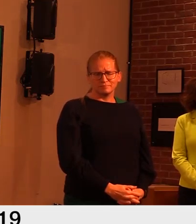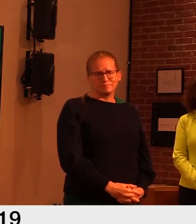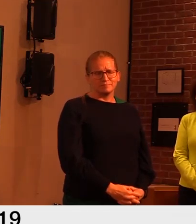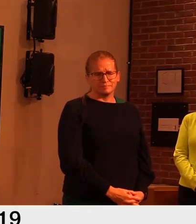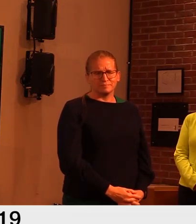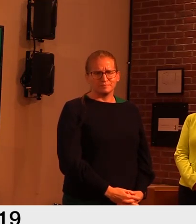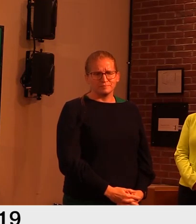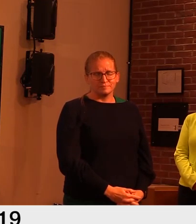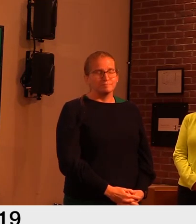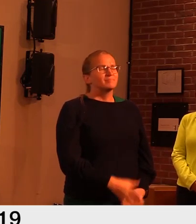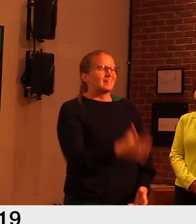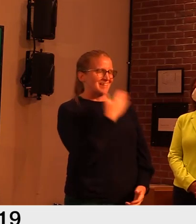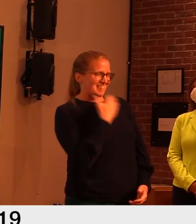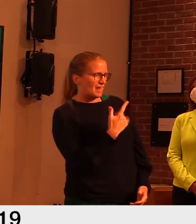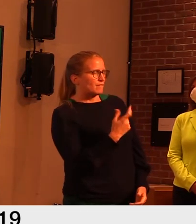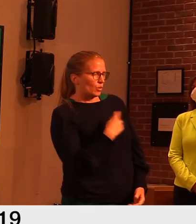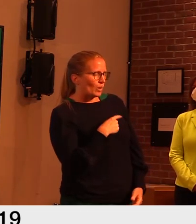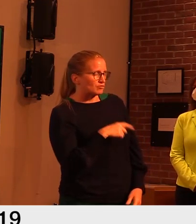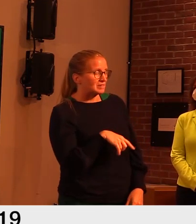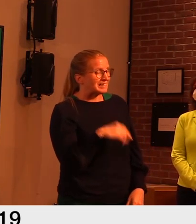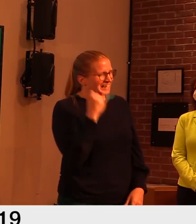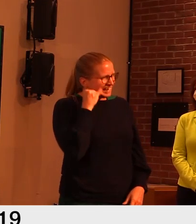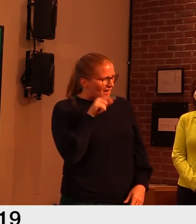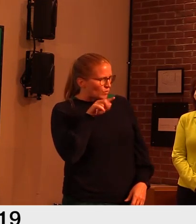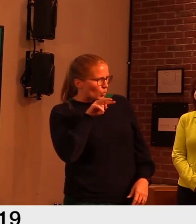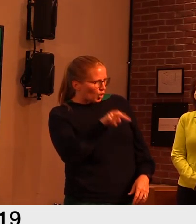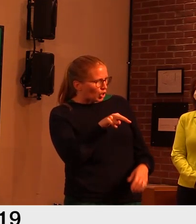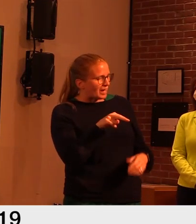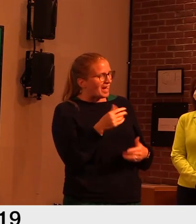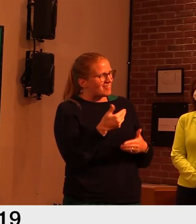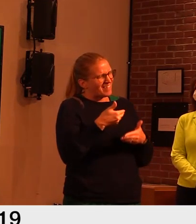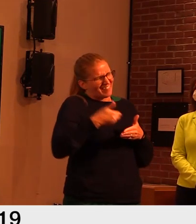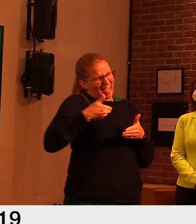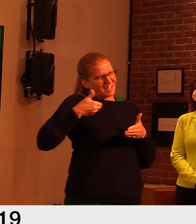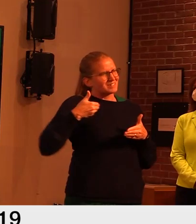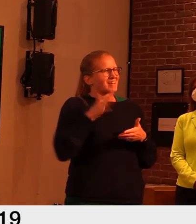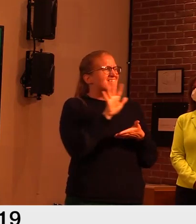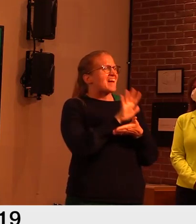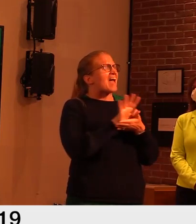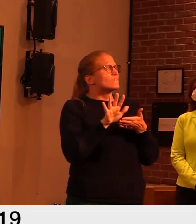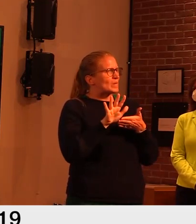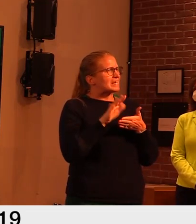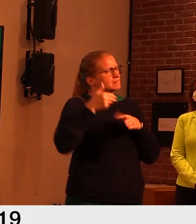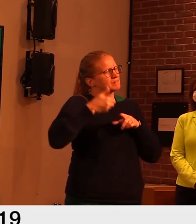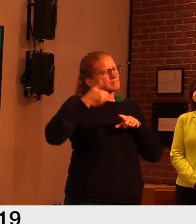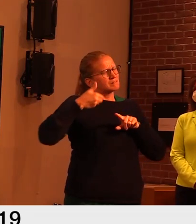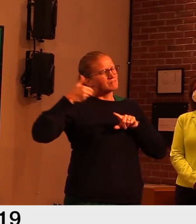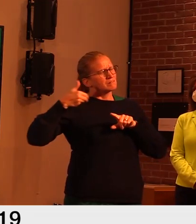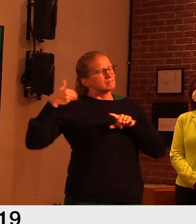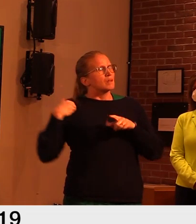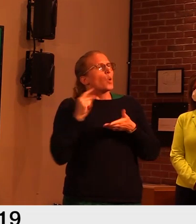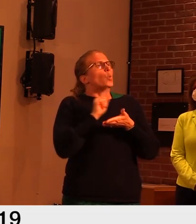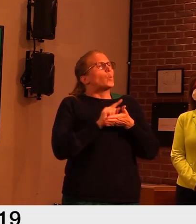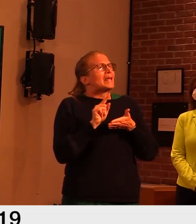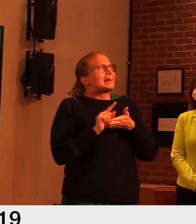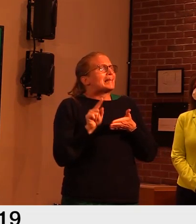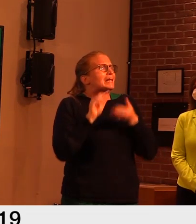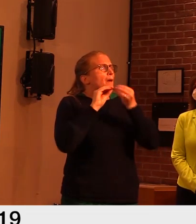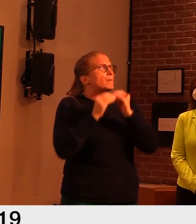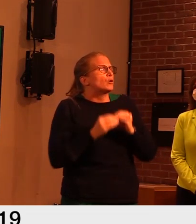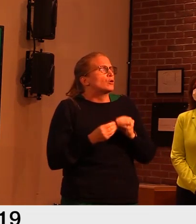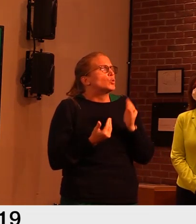state, or just getting out themselves to work and so forth. So you're interacting with more people. Mr. Pichek.